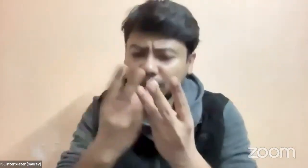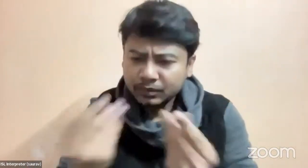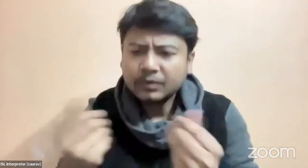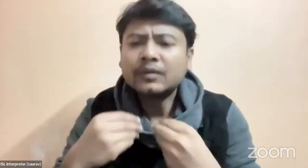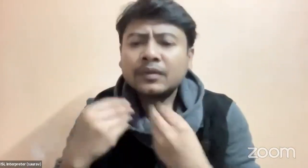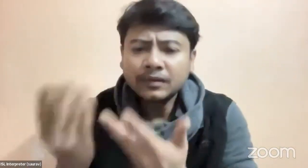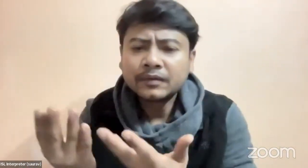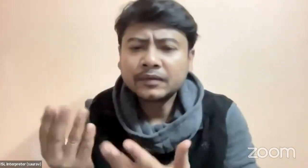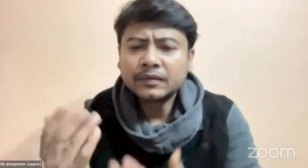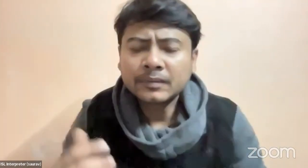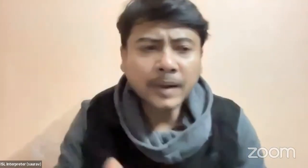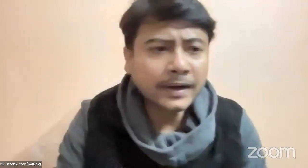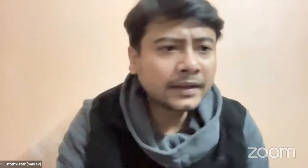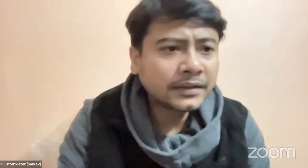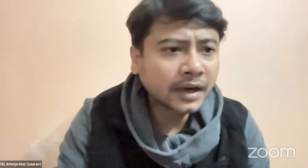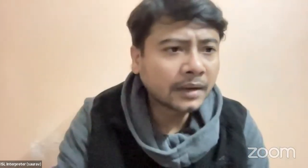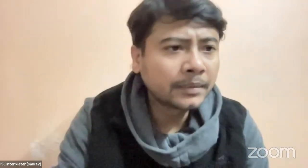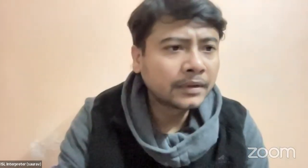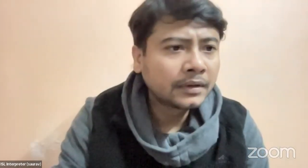Then Narad Muni,